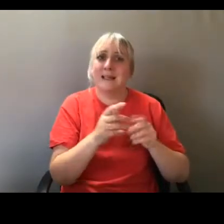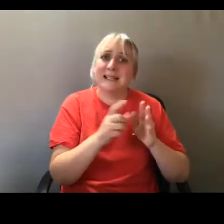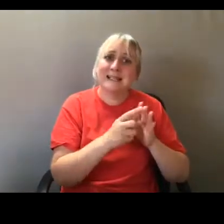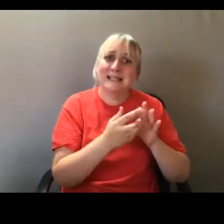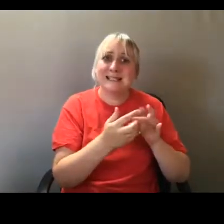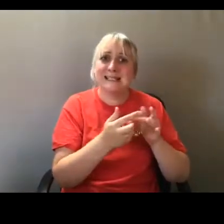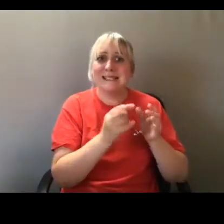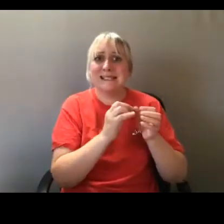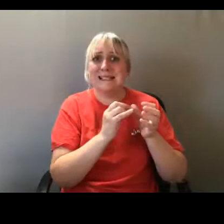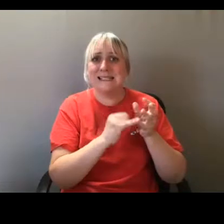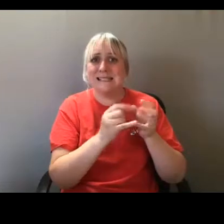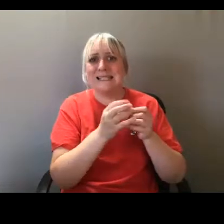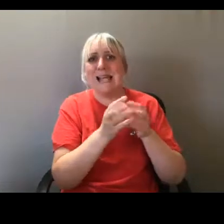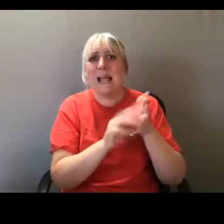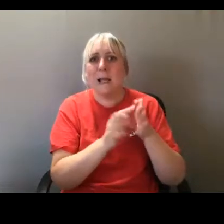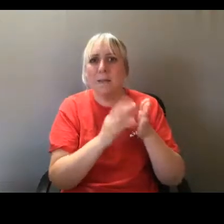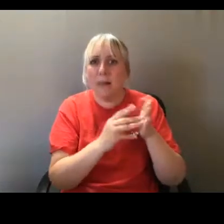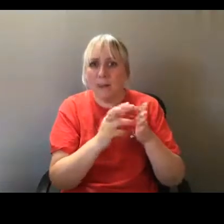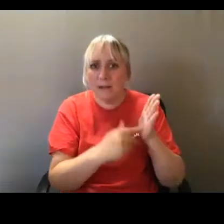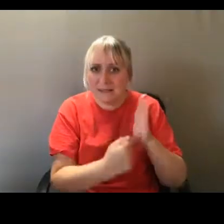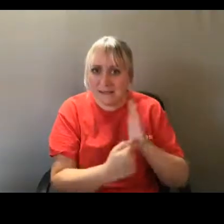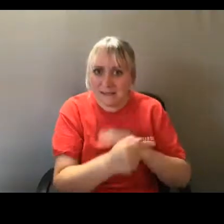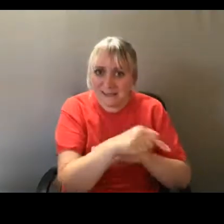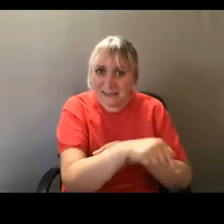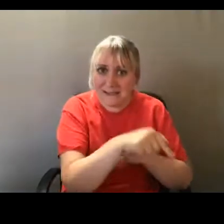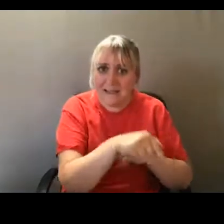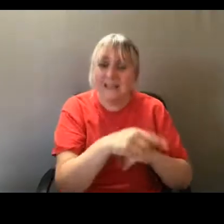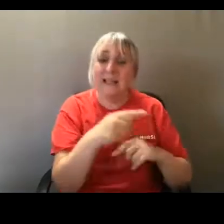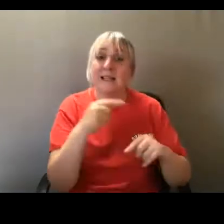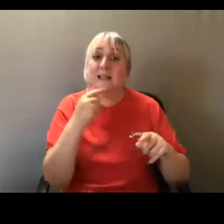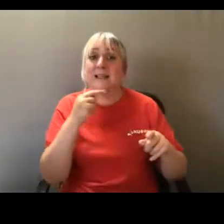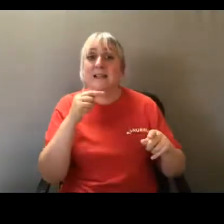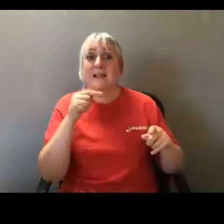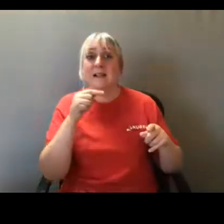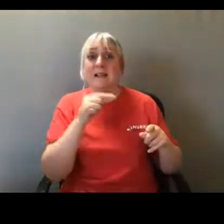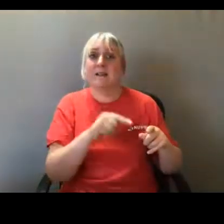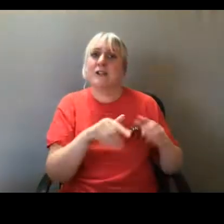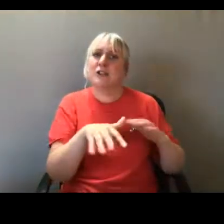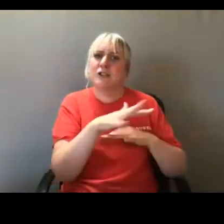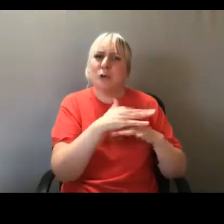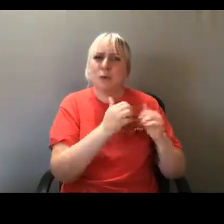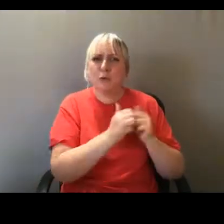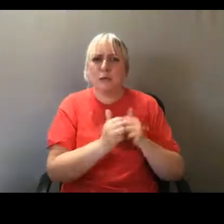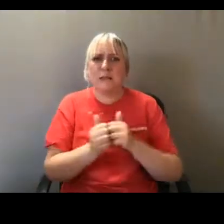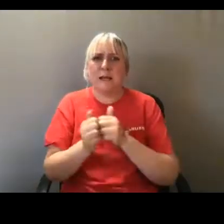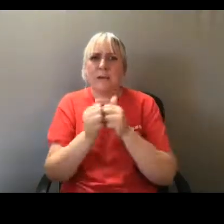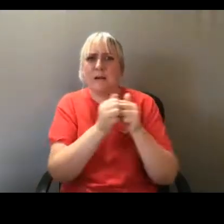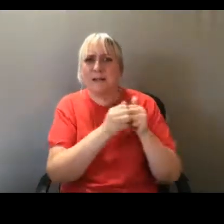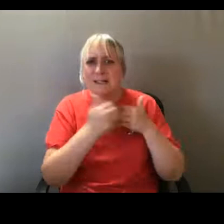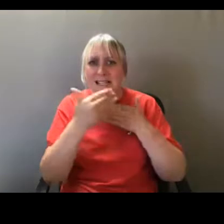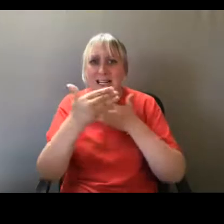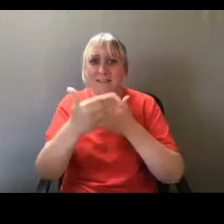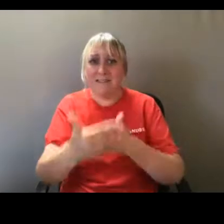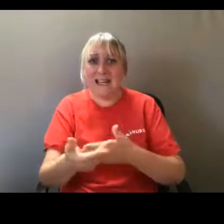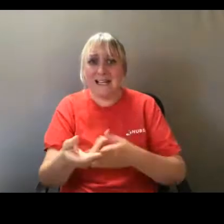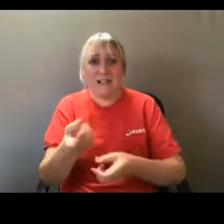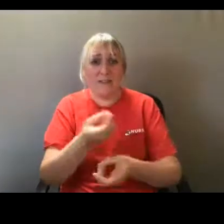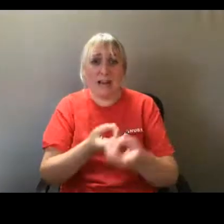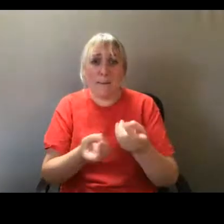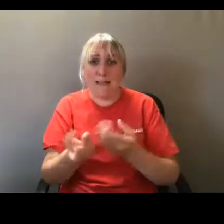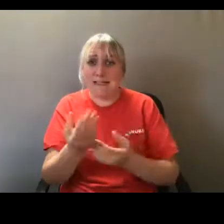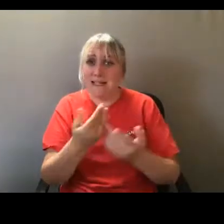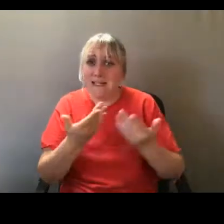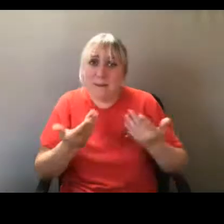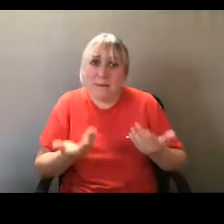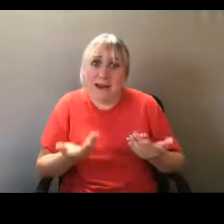within a social democratic phase of capitalism, which favours